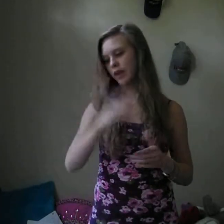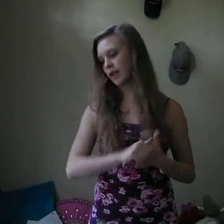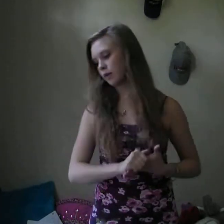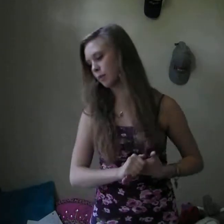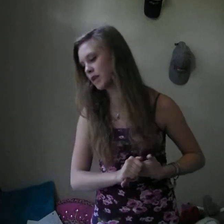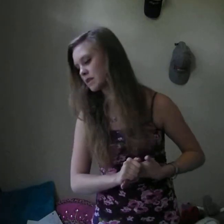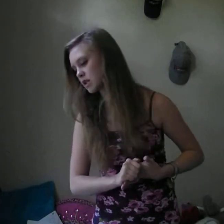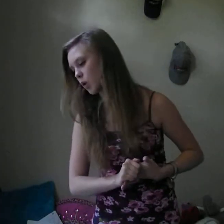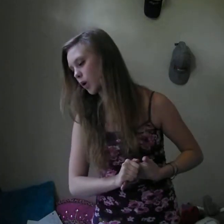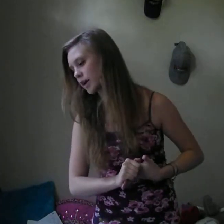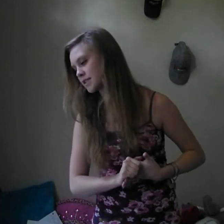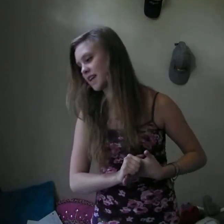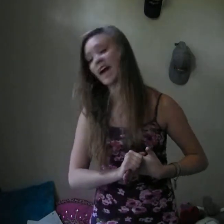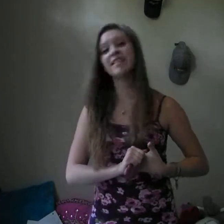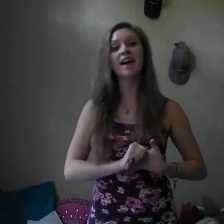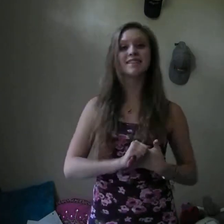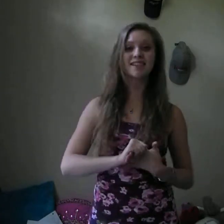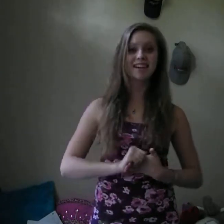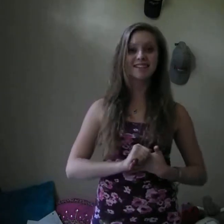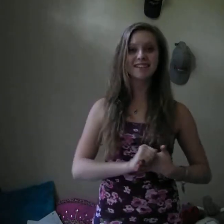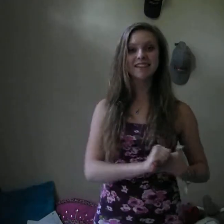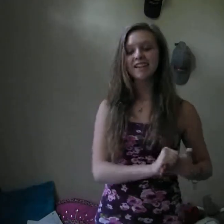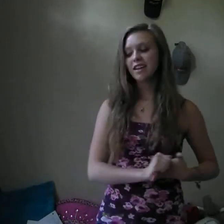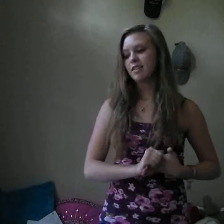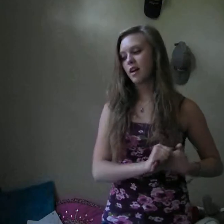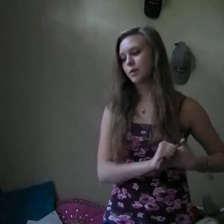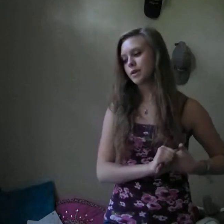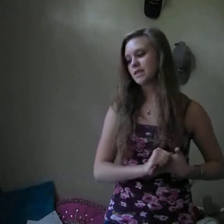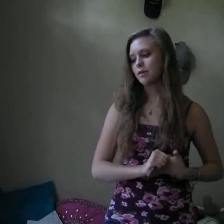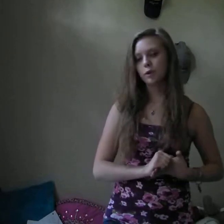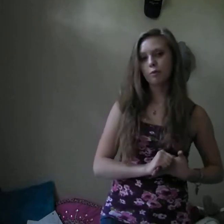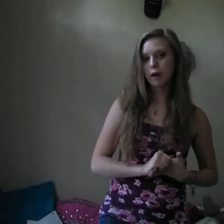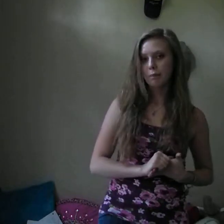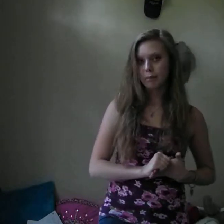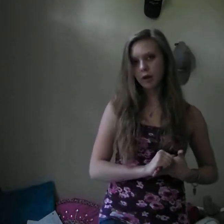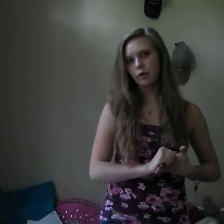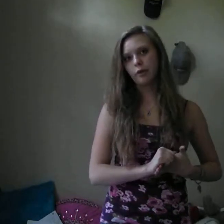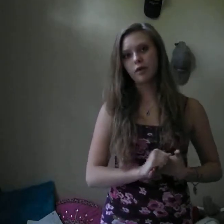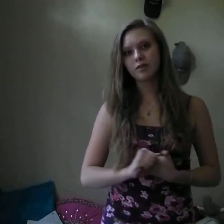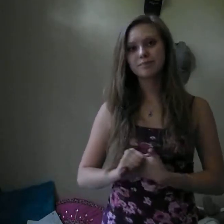And then it repeats the chorus, and that's it. That was Never Alone by Barlow Girl.